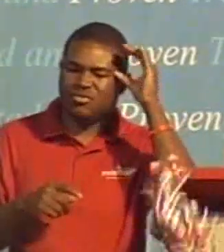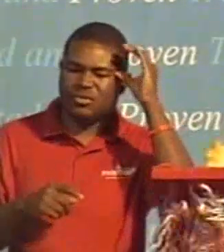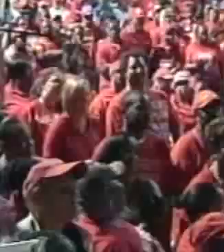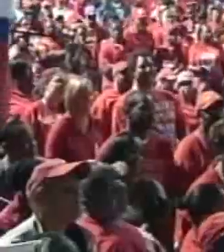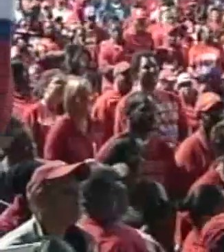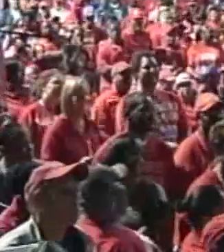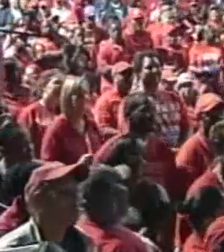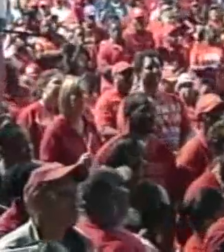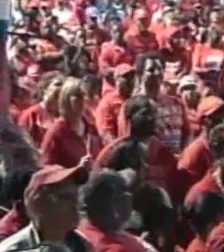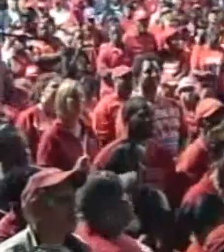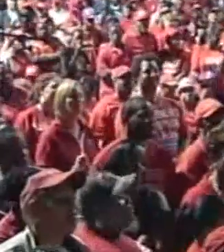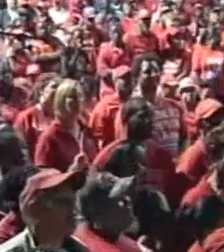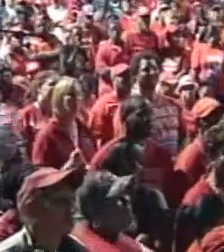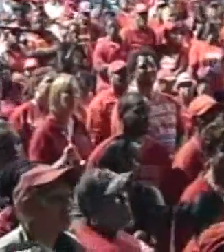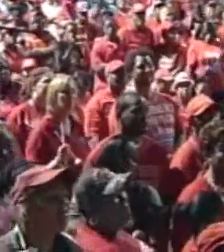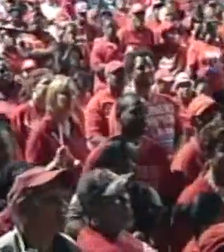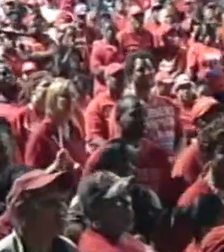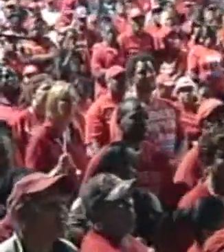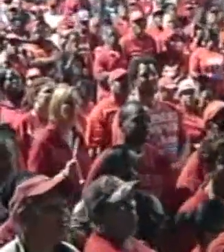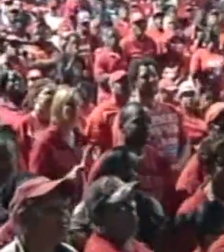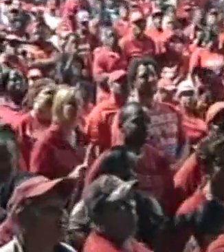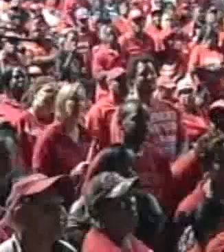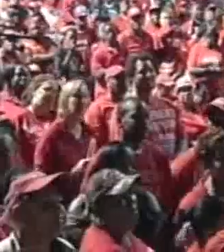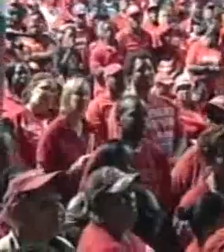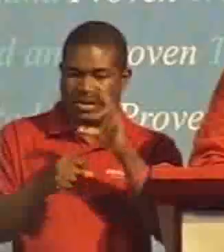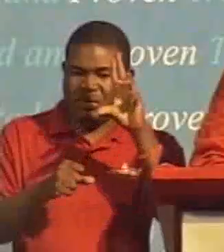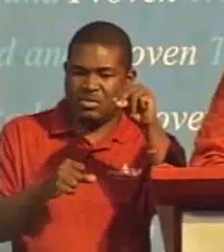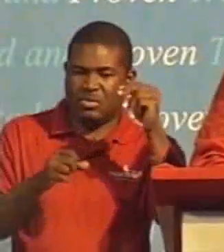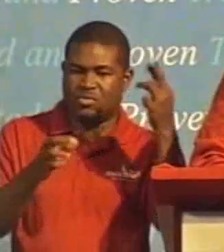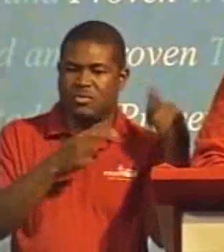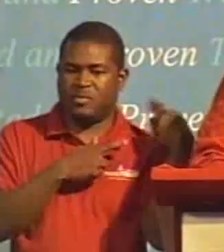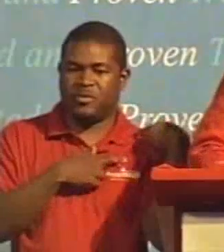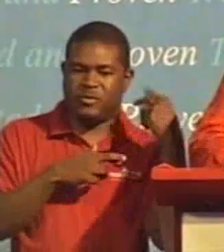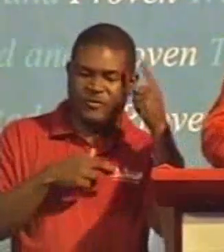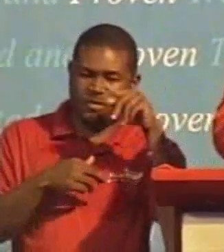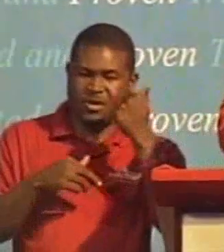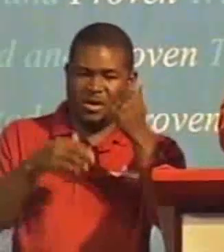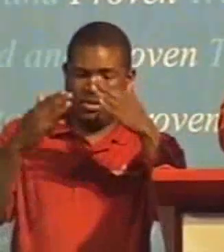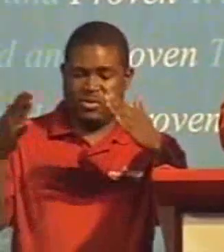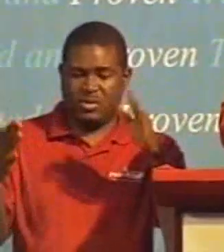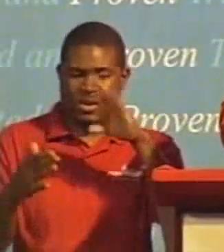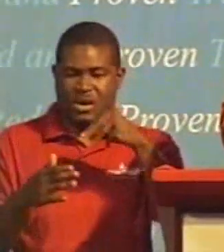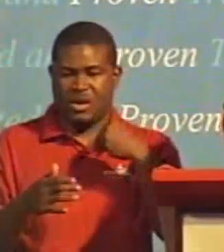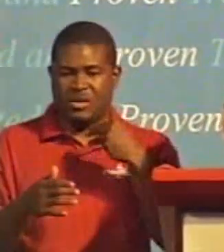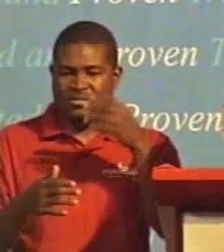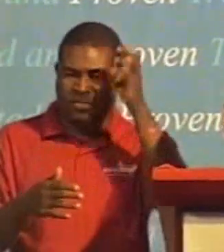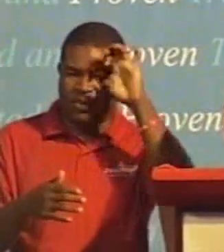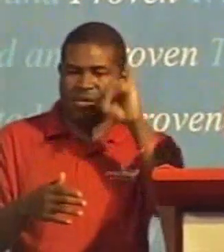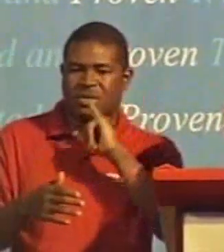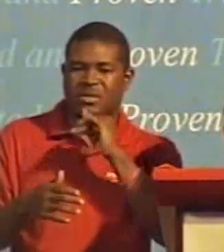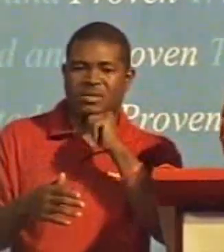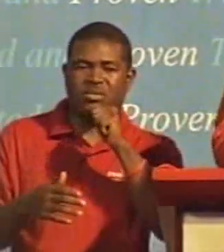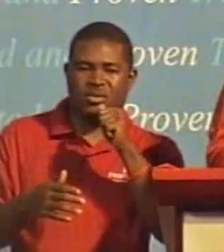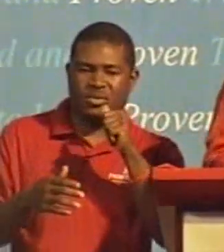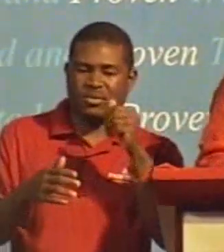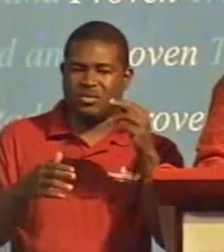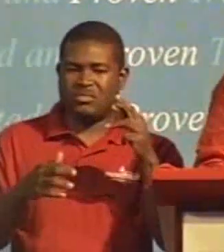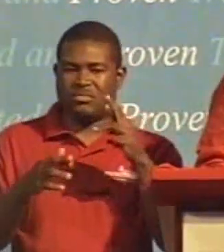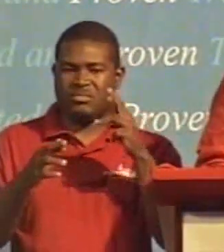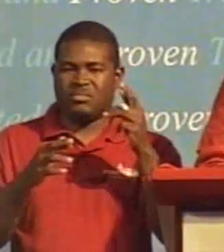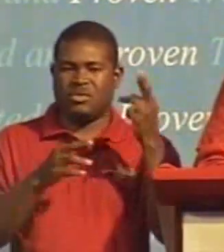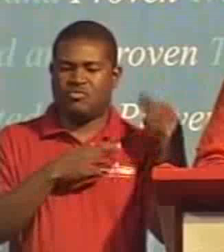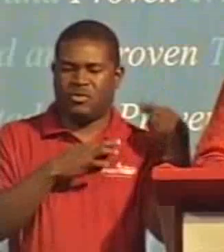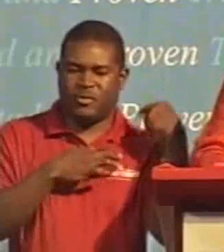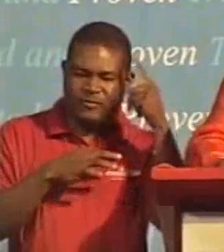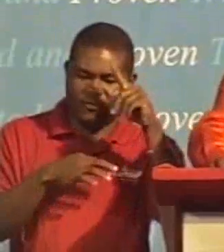I heard that he said that we take no responsibility for anything, and that we are not, that he is not responsible for the road. Let me tell you a couple of